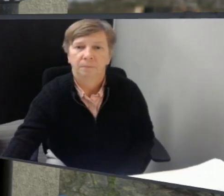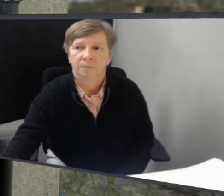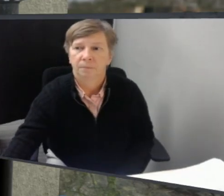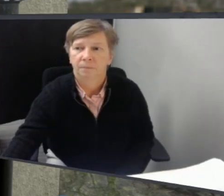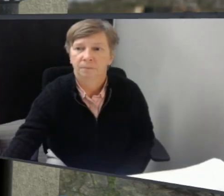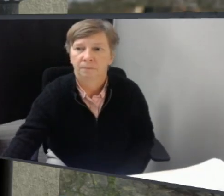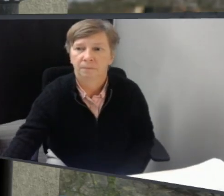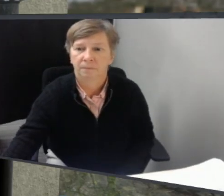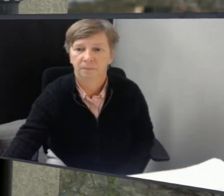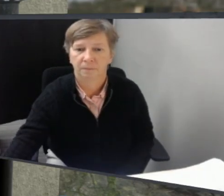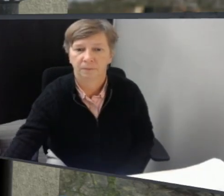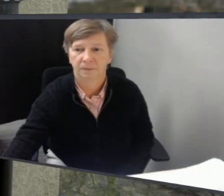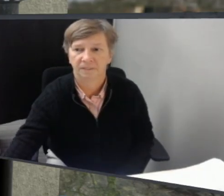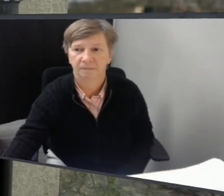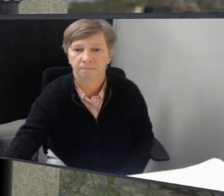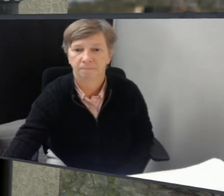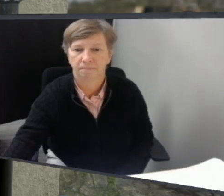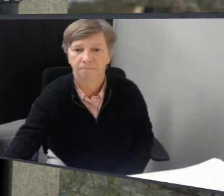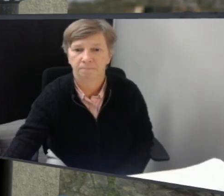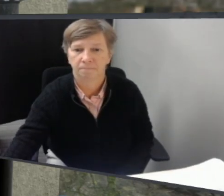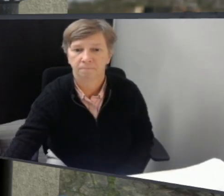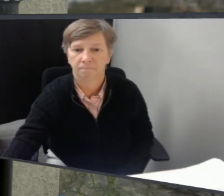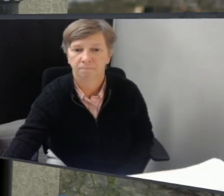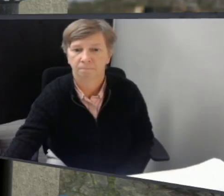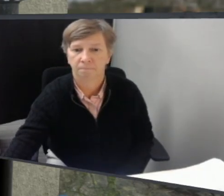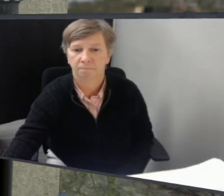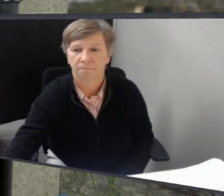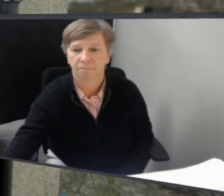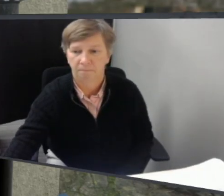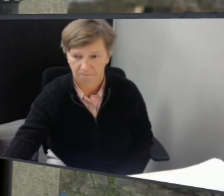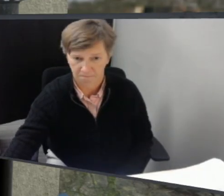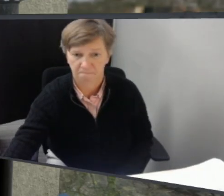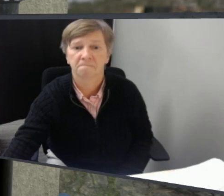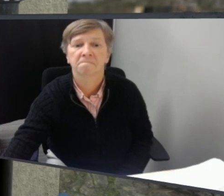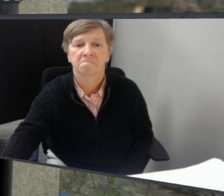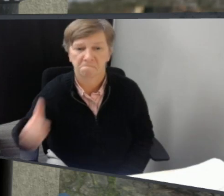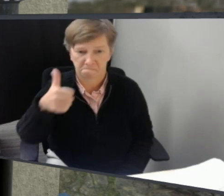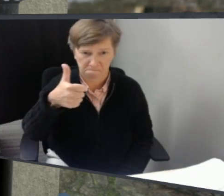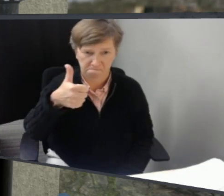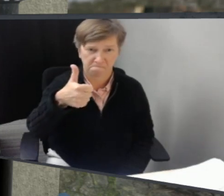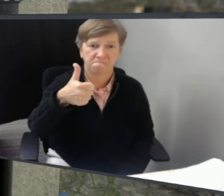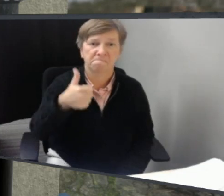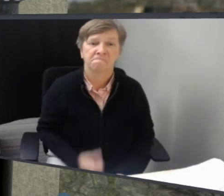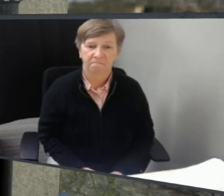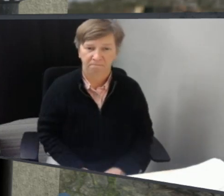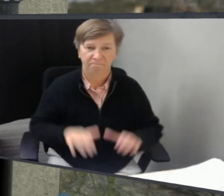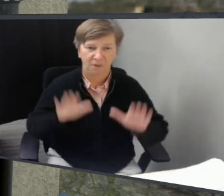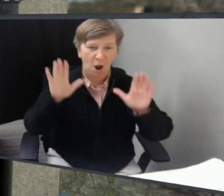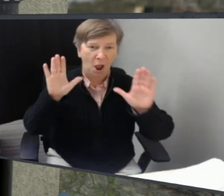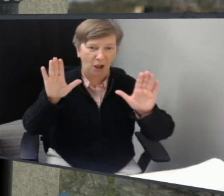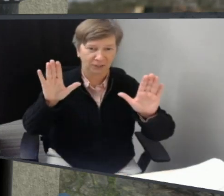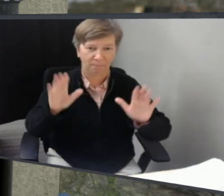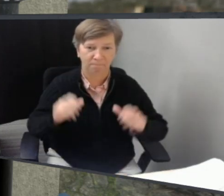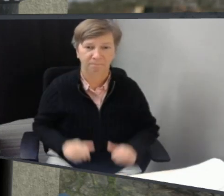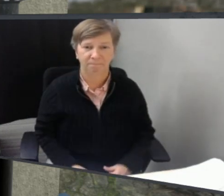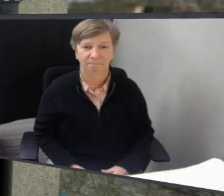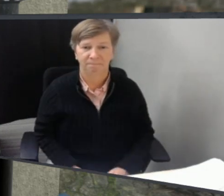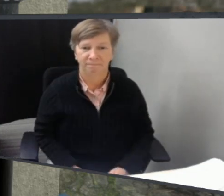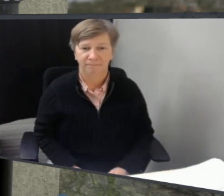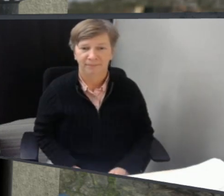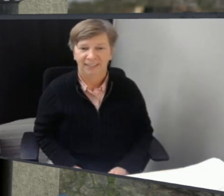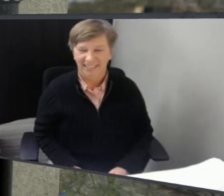Yes, so they are coming in right now. I will position them for Jolie. All right. There we go. 1 second.